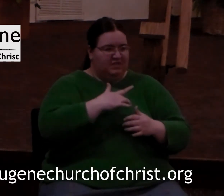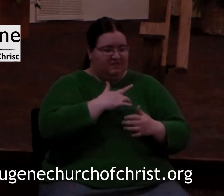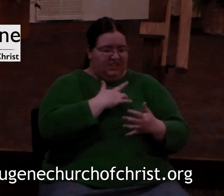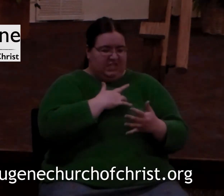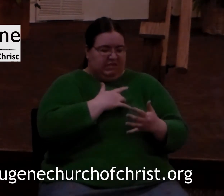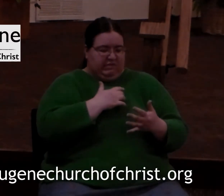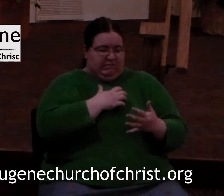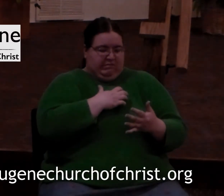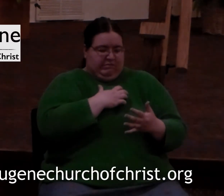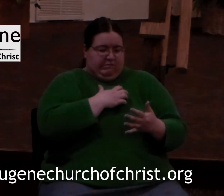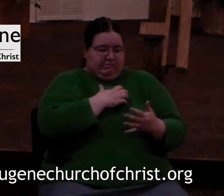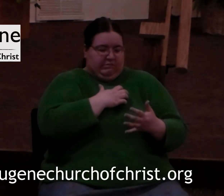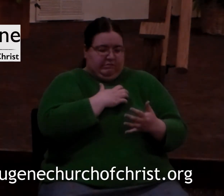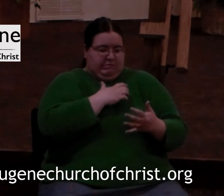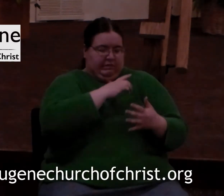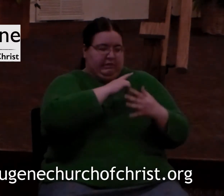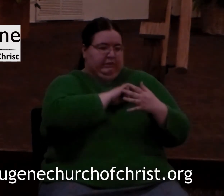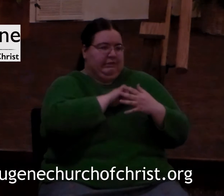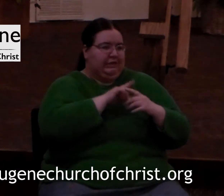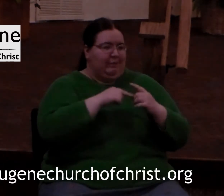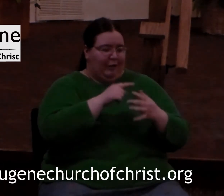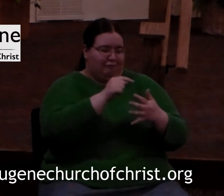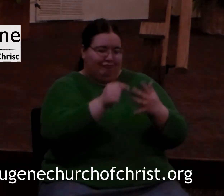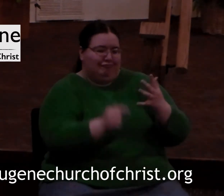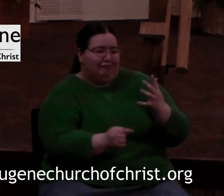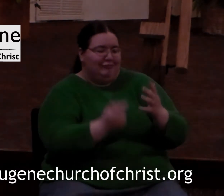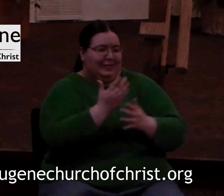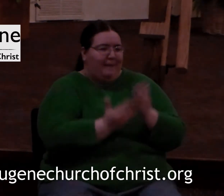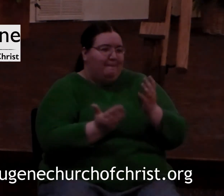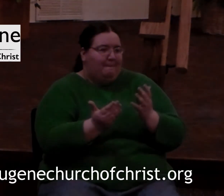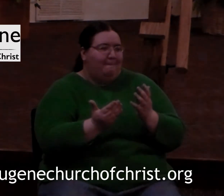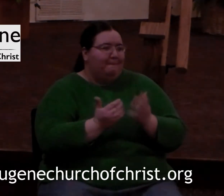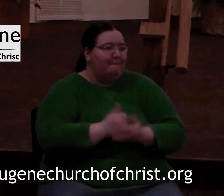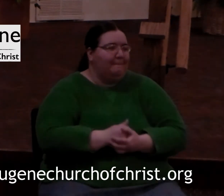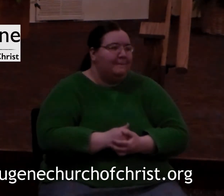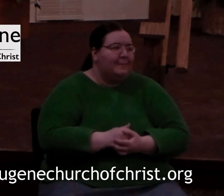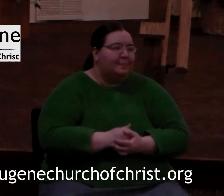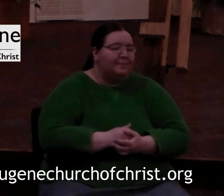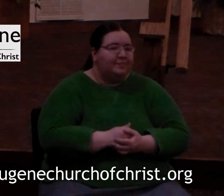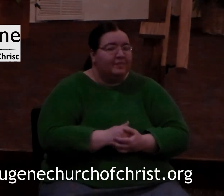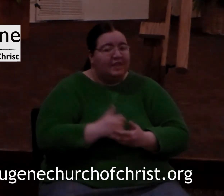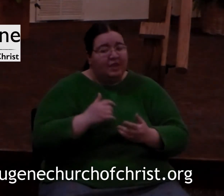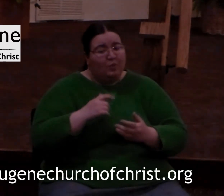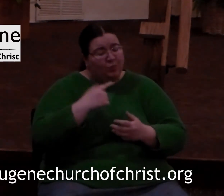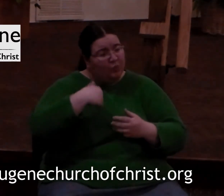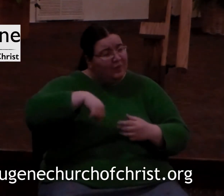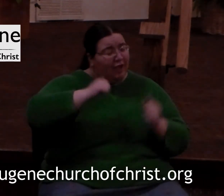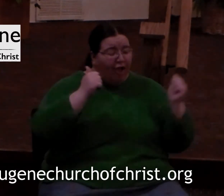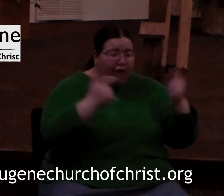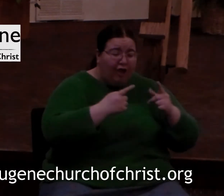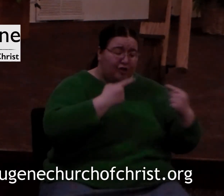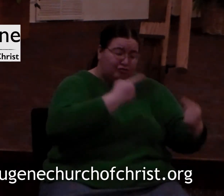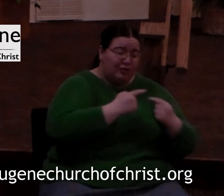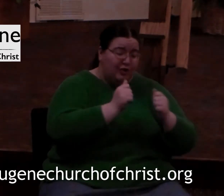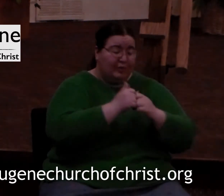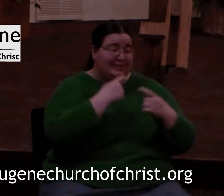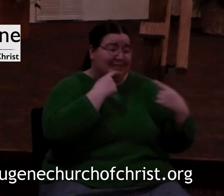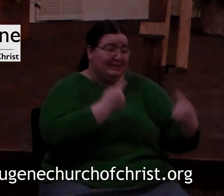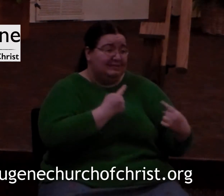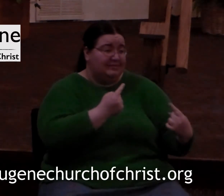We all struggle with different sin. And James says to us that when you know it and when you see it and when you recognize it, it's now time to